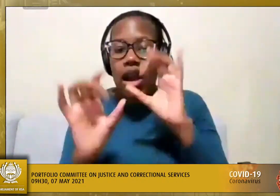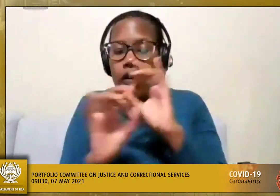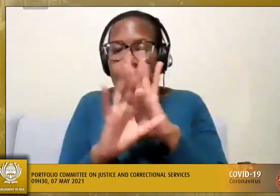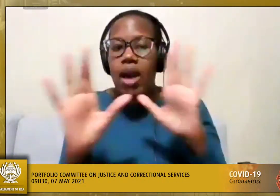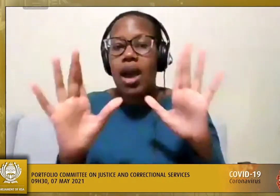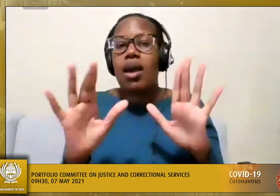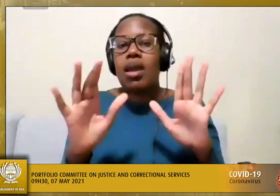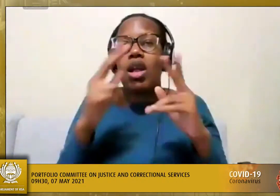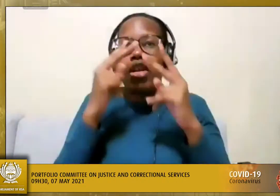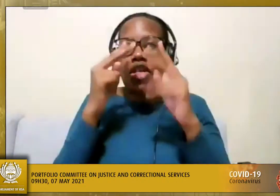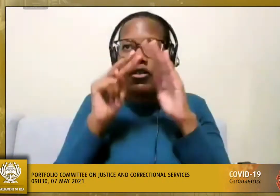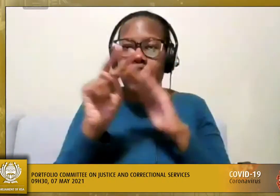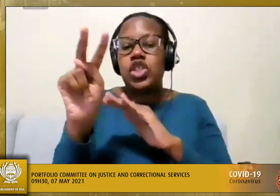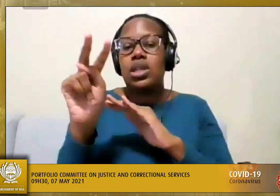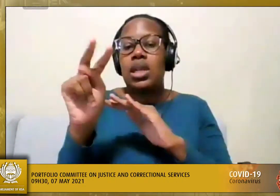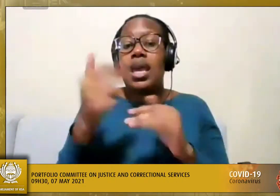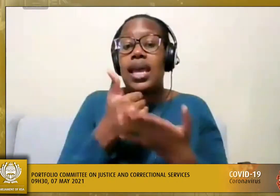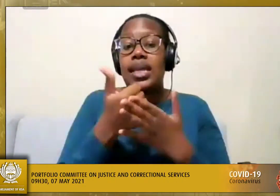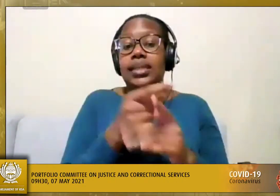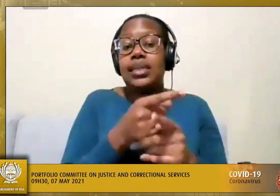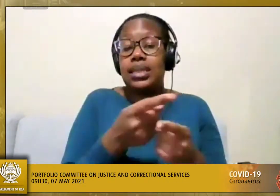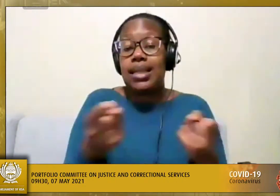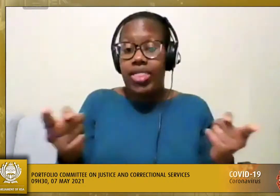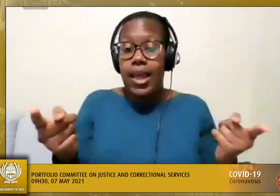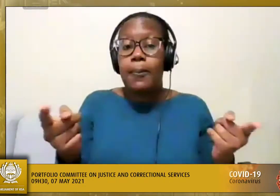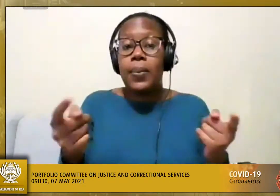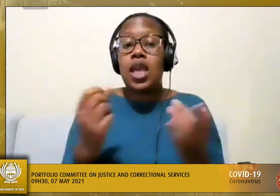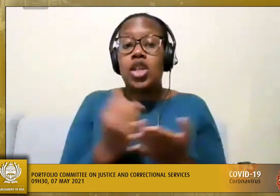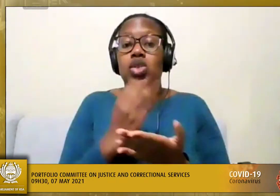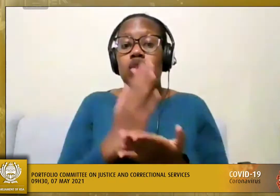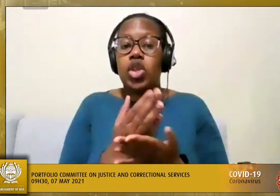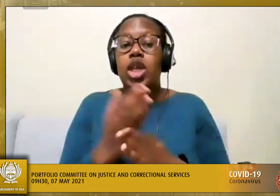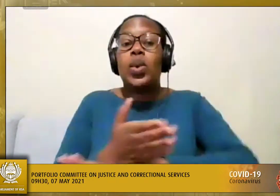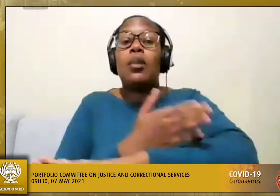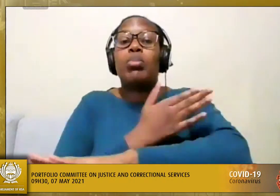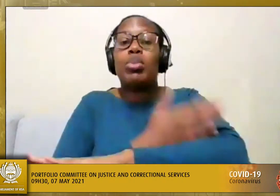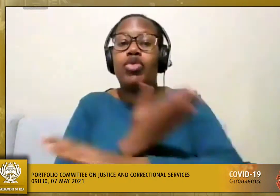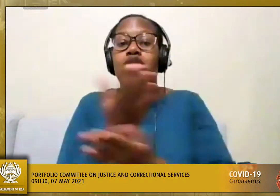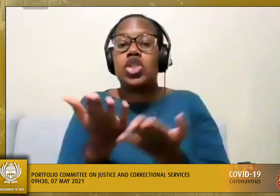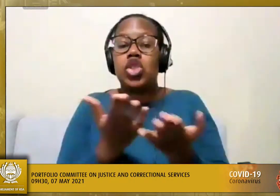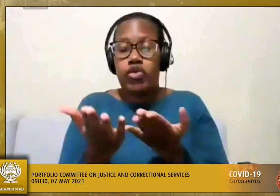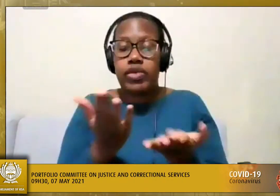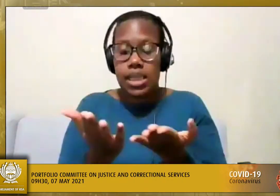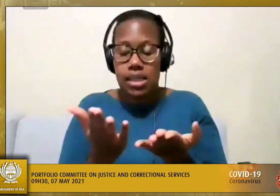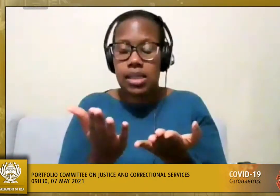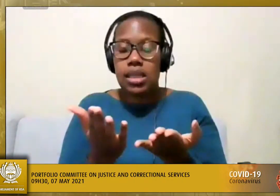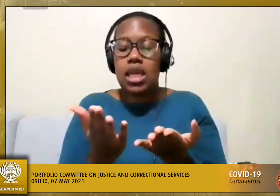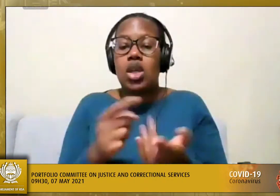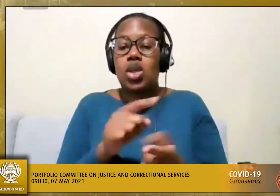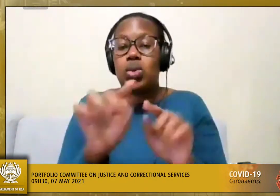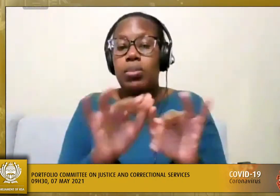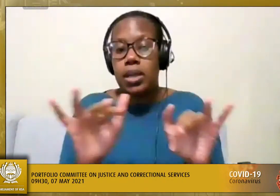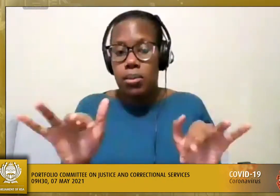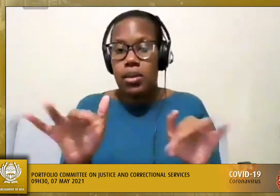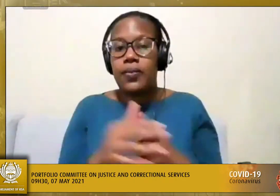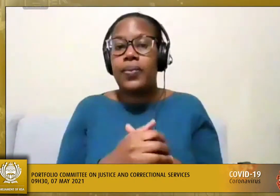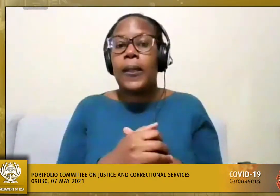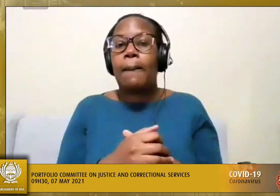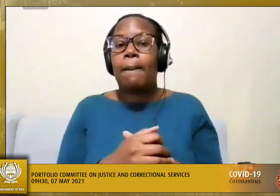and and assist them in terms of making sure that we improve the services that we provide to the people of this country so